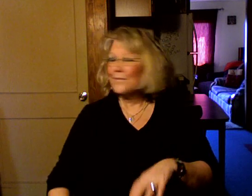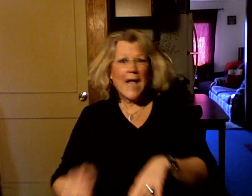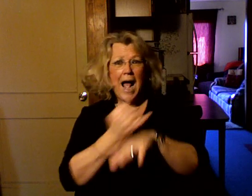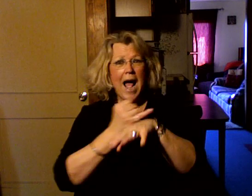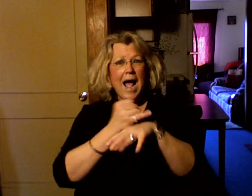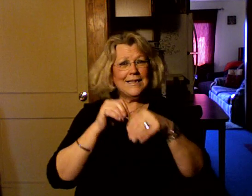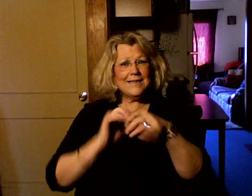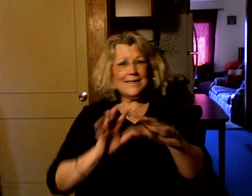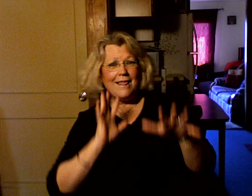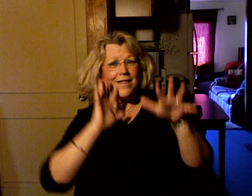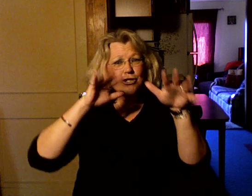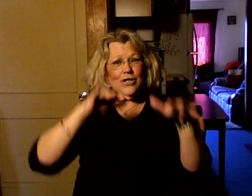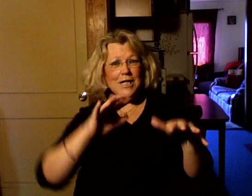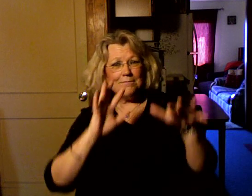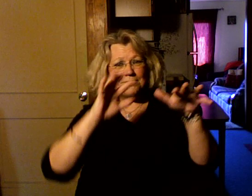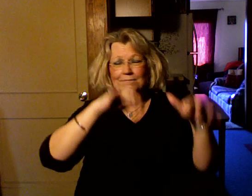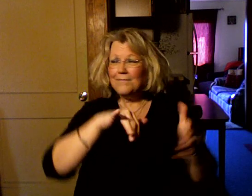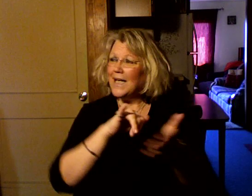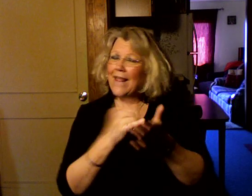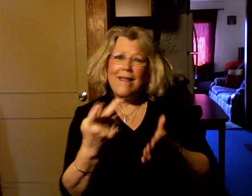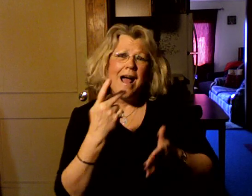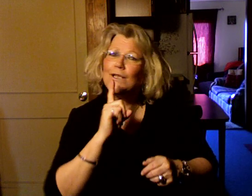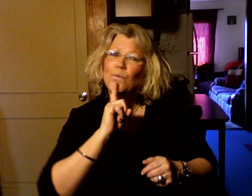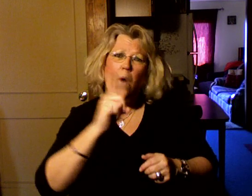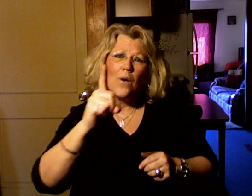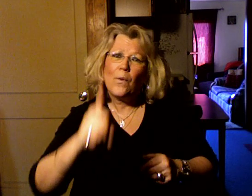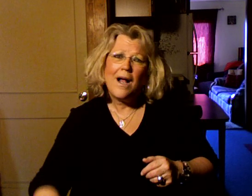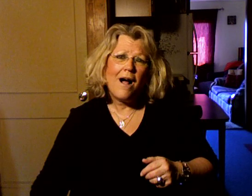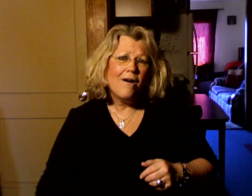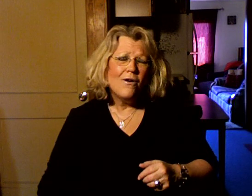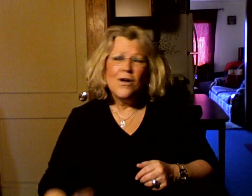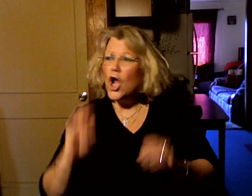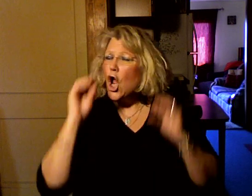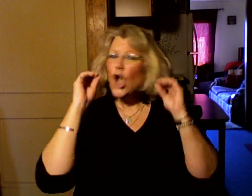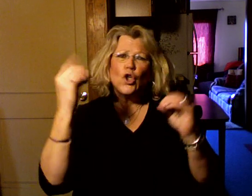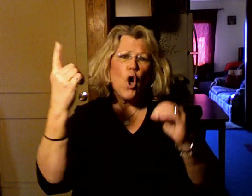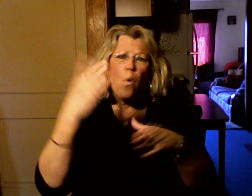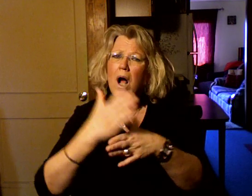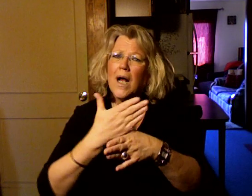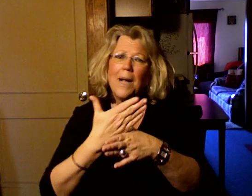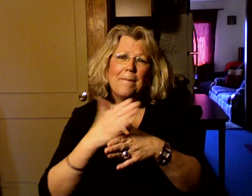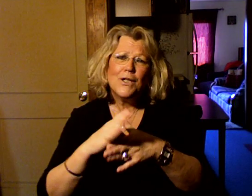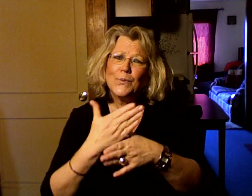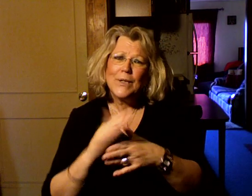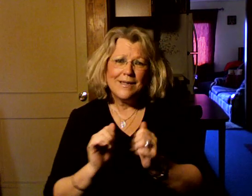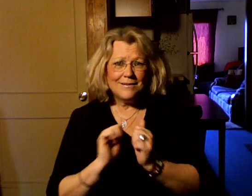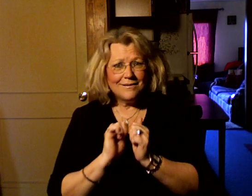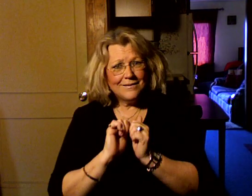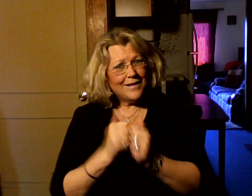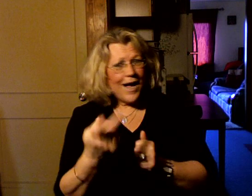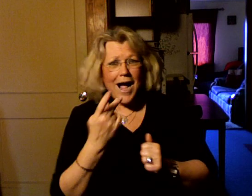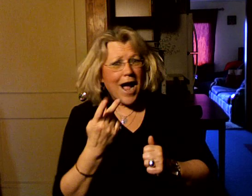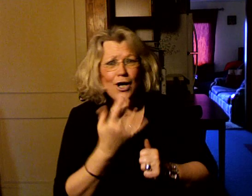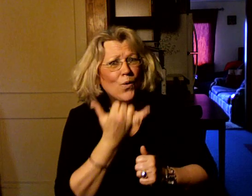other. Patterns in the street, that is what we are. No one in between. How can we